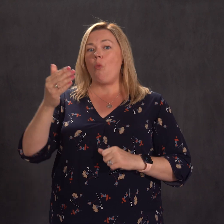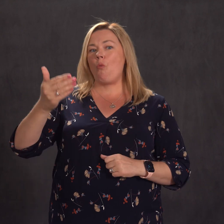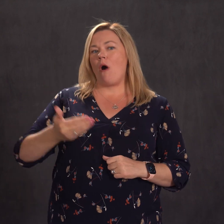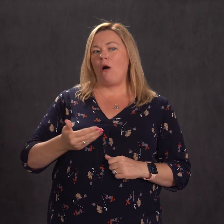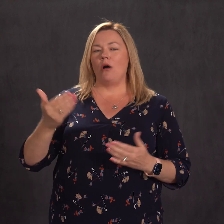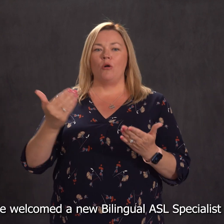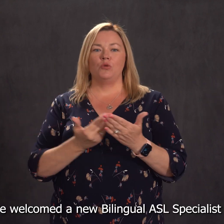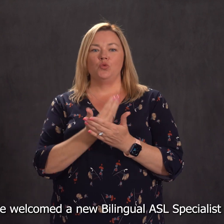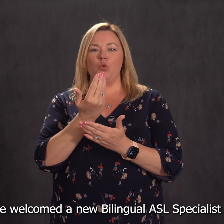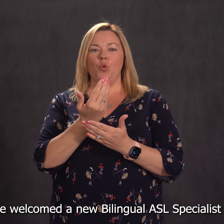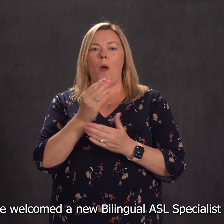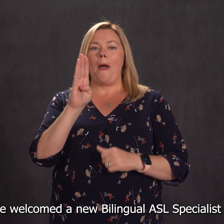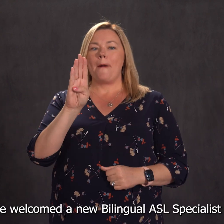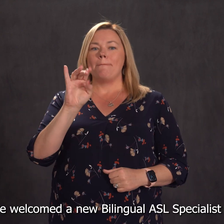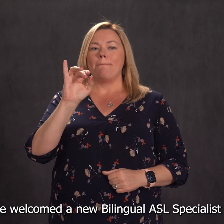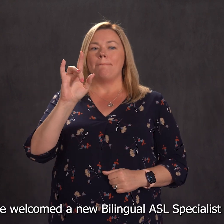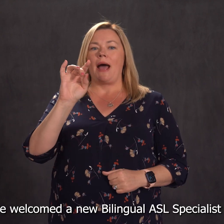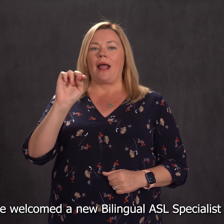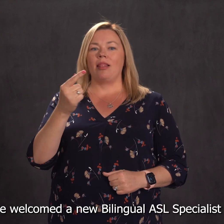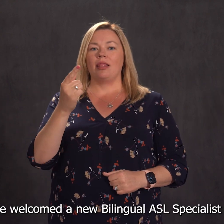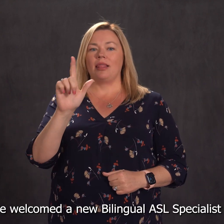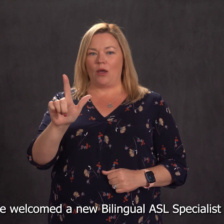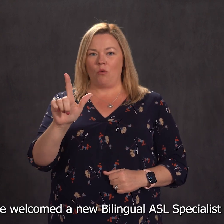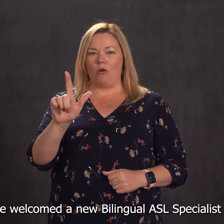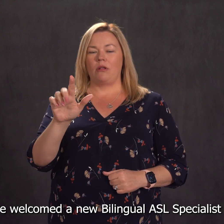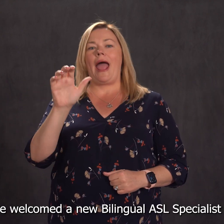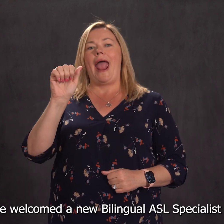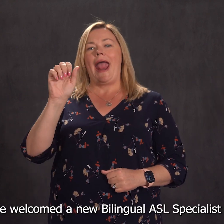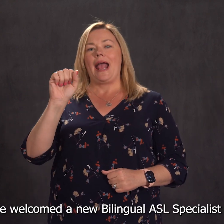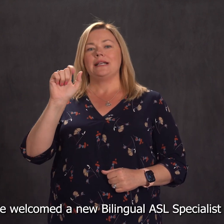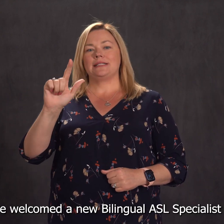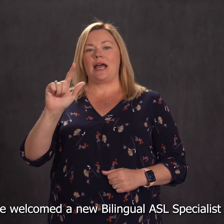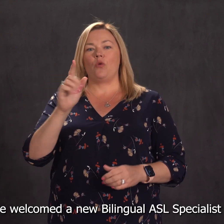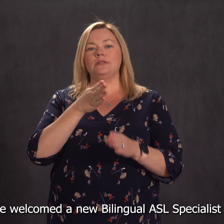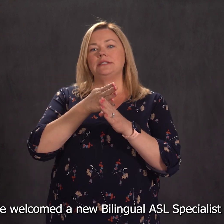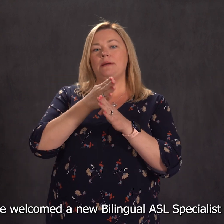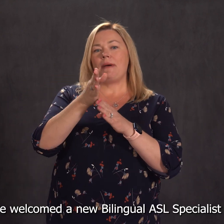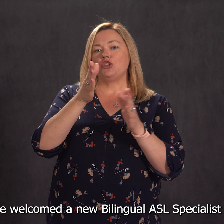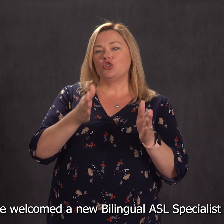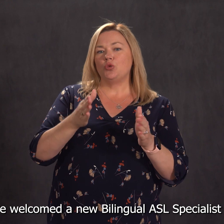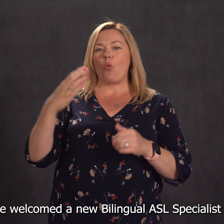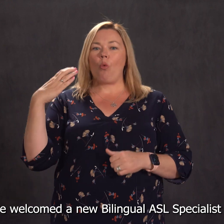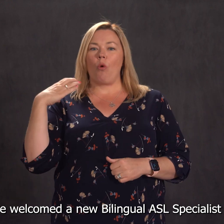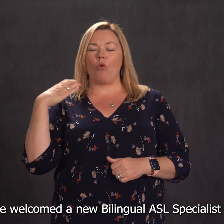Also, we welcomed a new bilingual ASL specialist coach